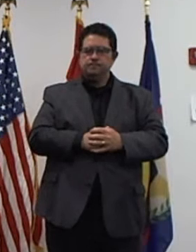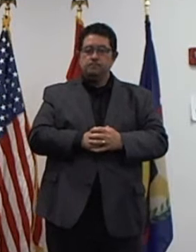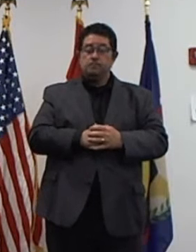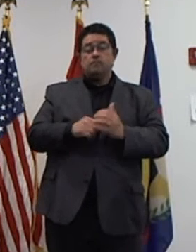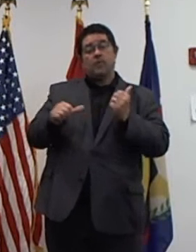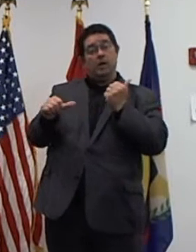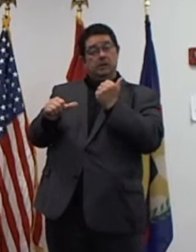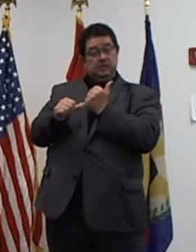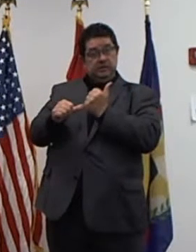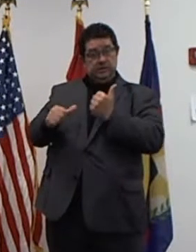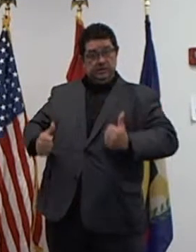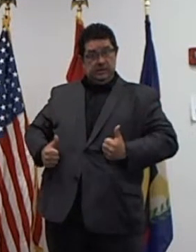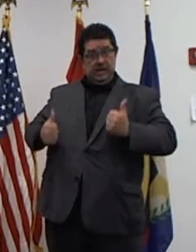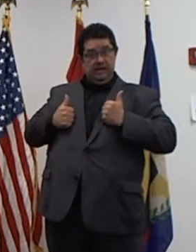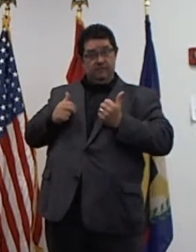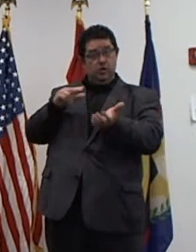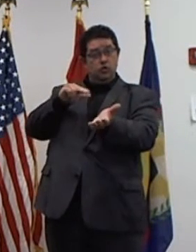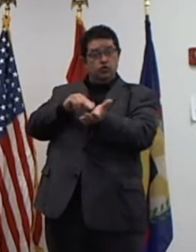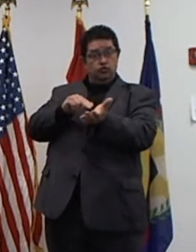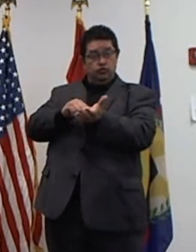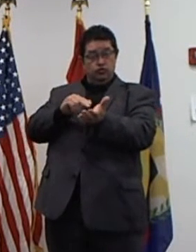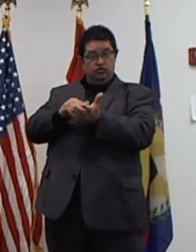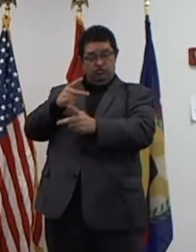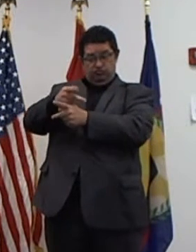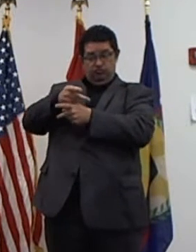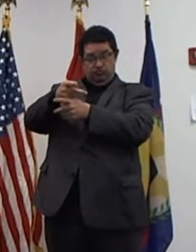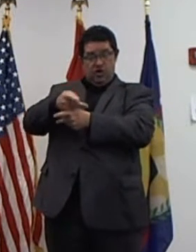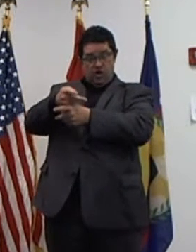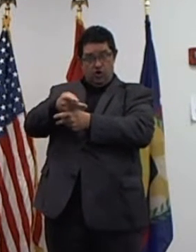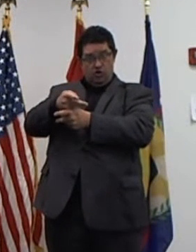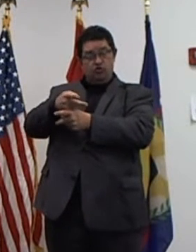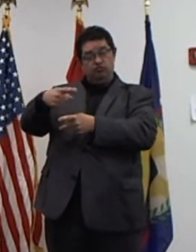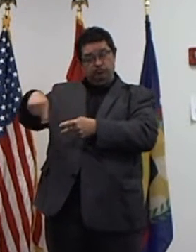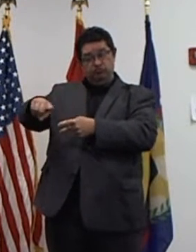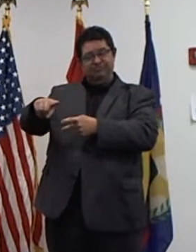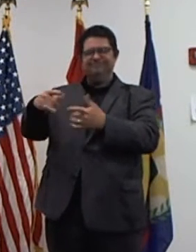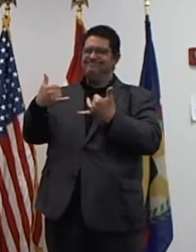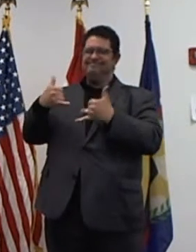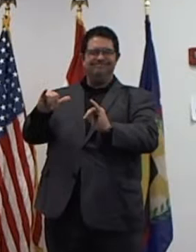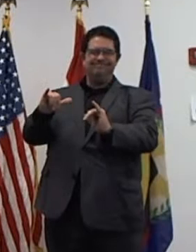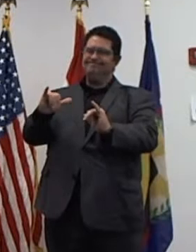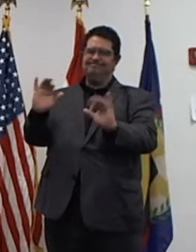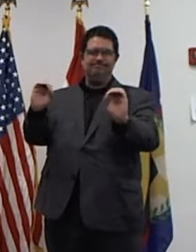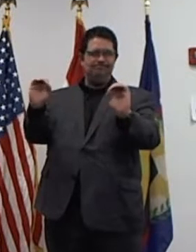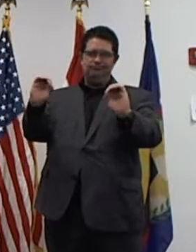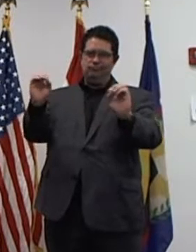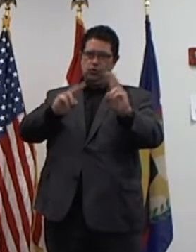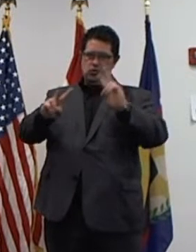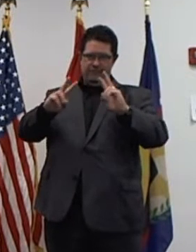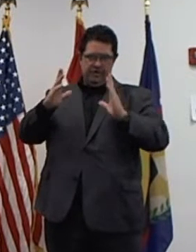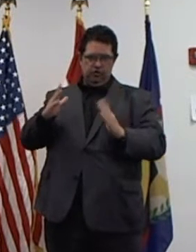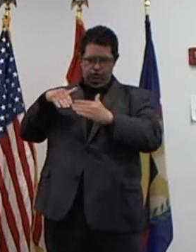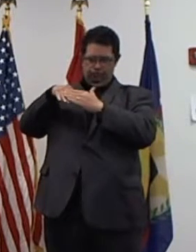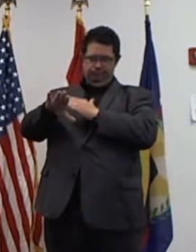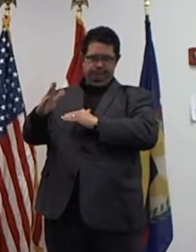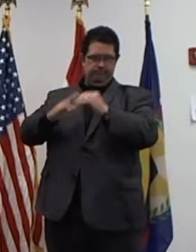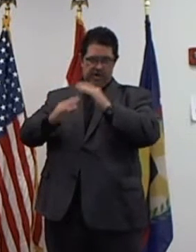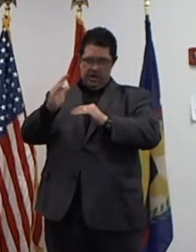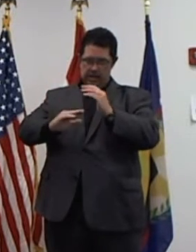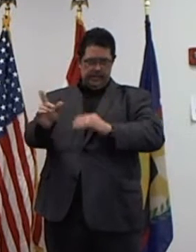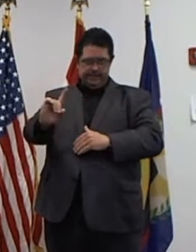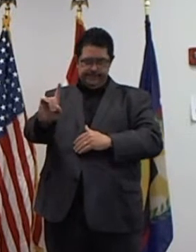Assisted living facilities and nursing care facilities still cannot have visitors inside their